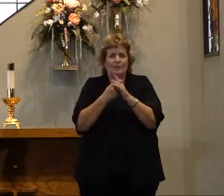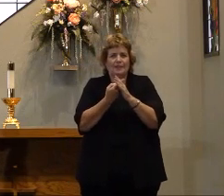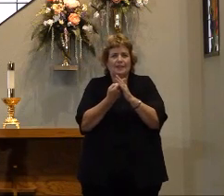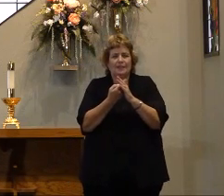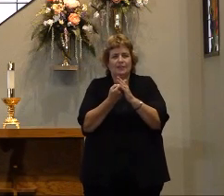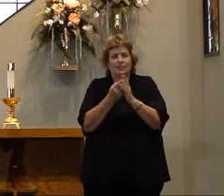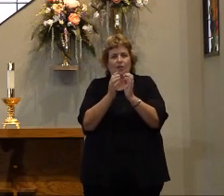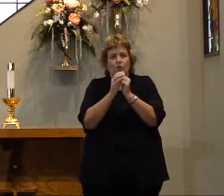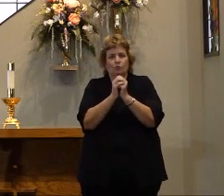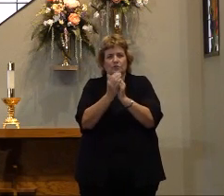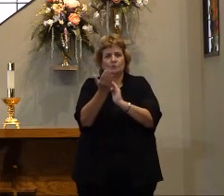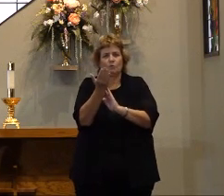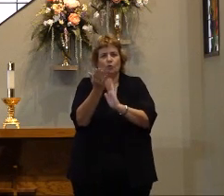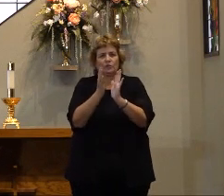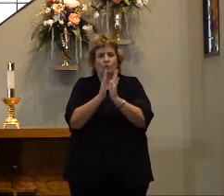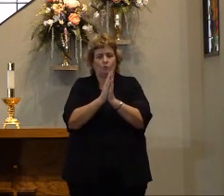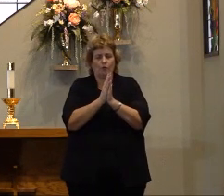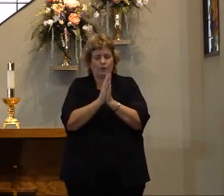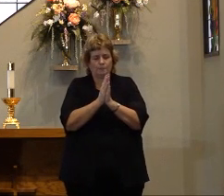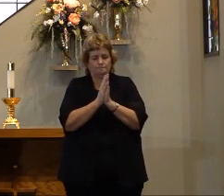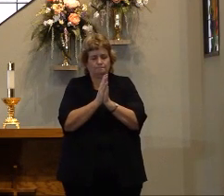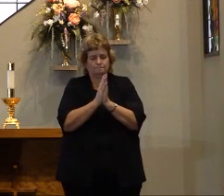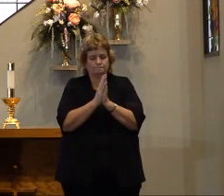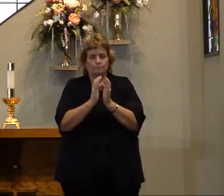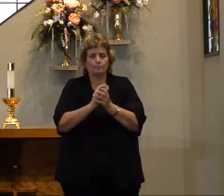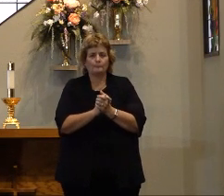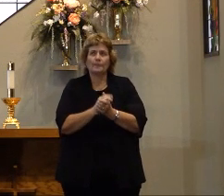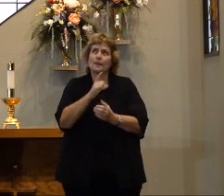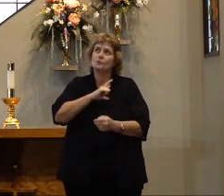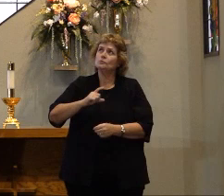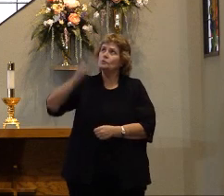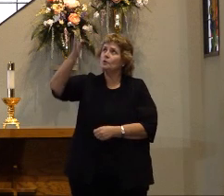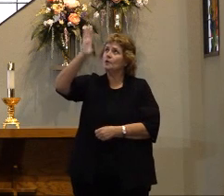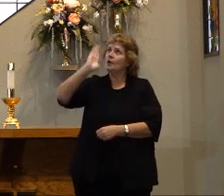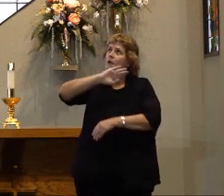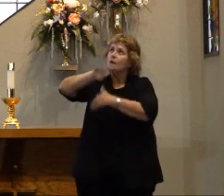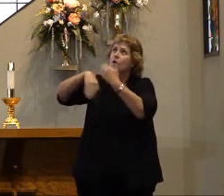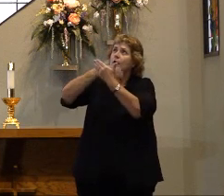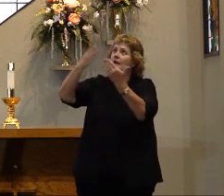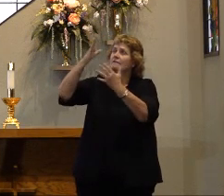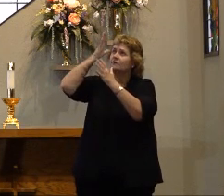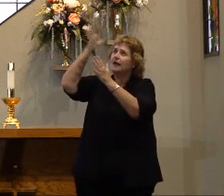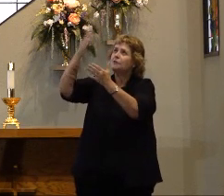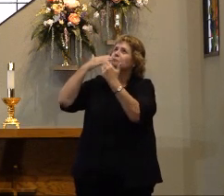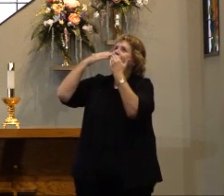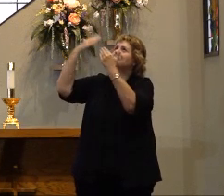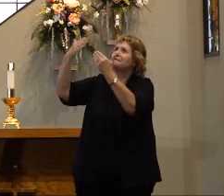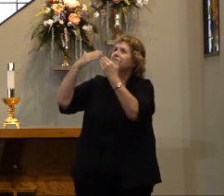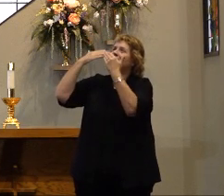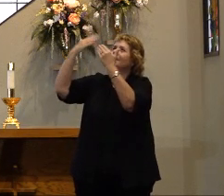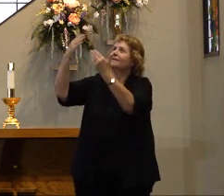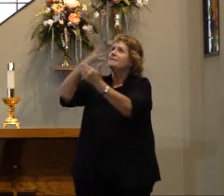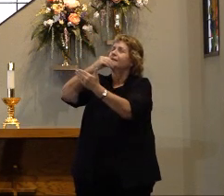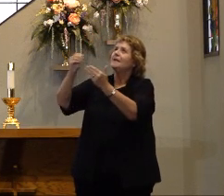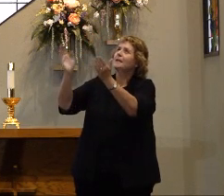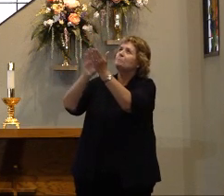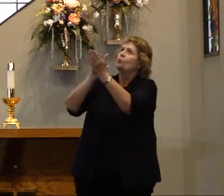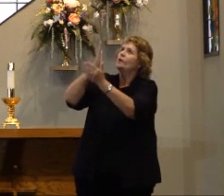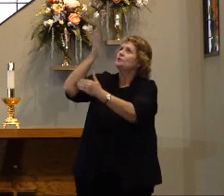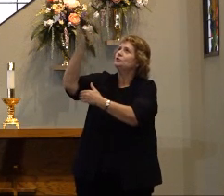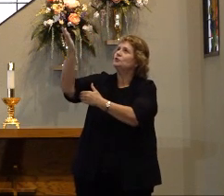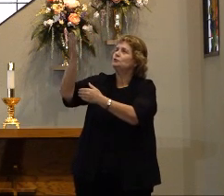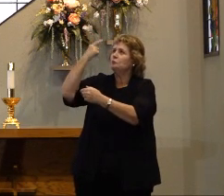Lord God, our Heavenly Father, we thank and praise you for the opportunity to come before you this